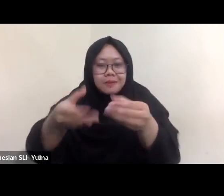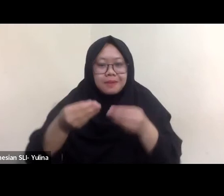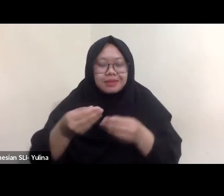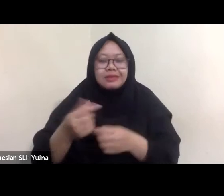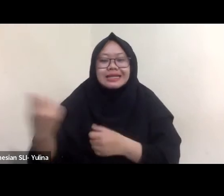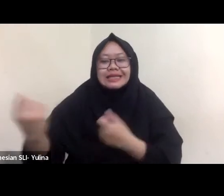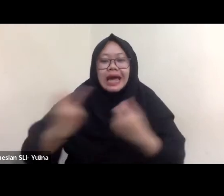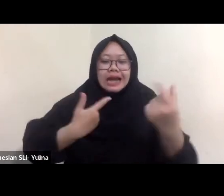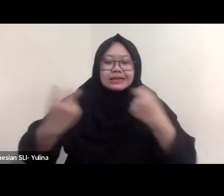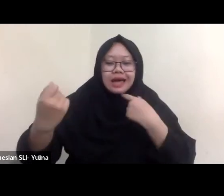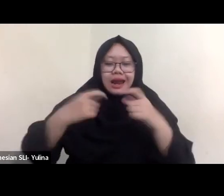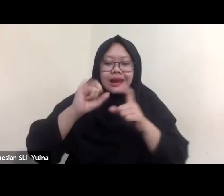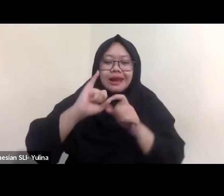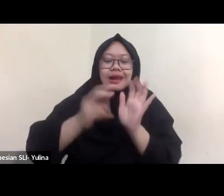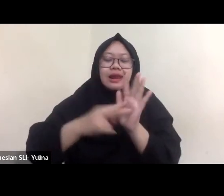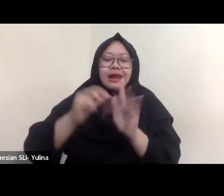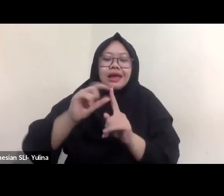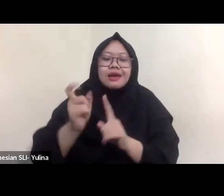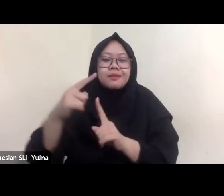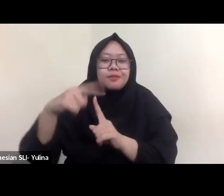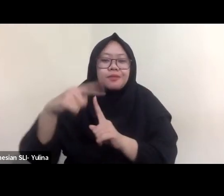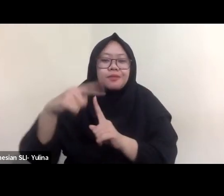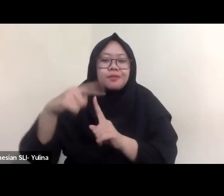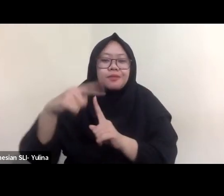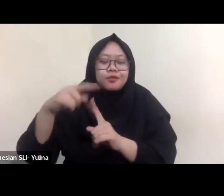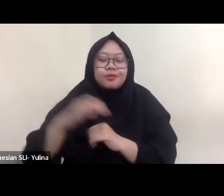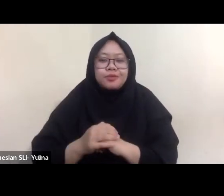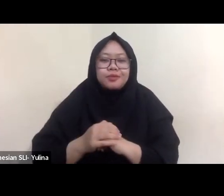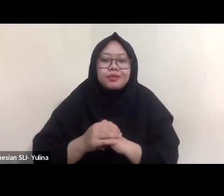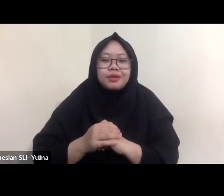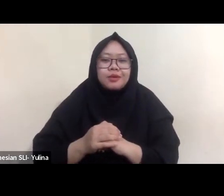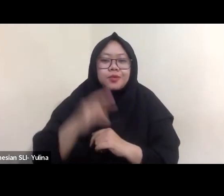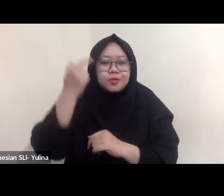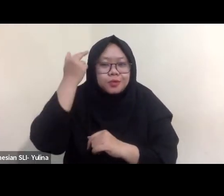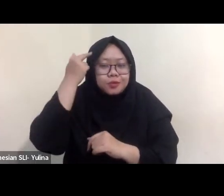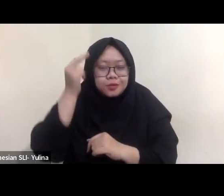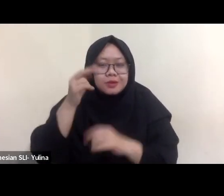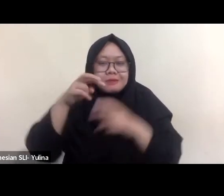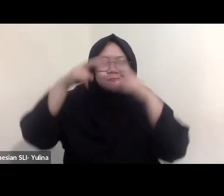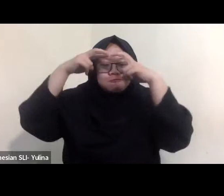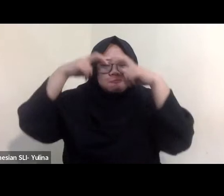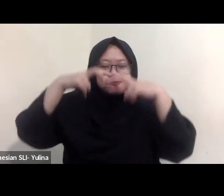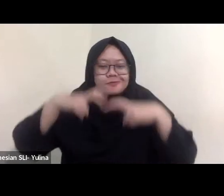to sharpen the policy proposal as well as to